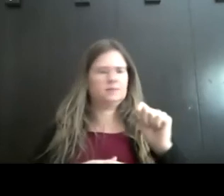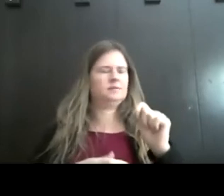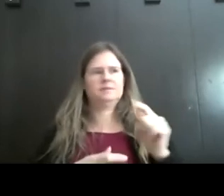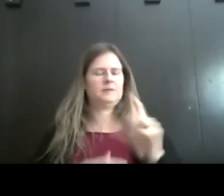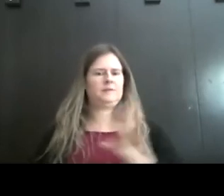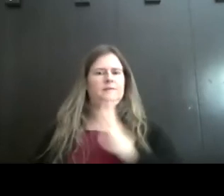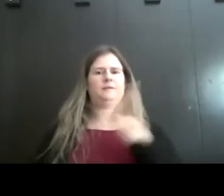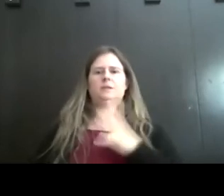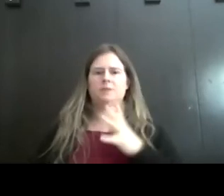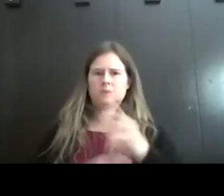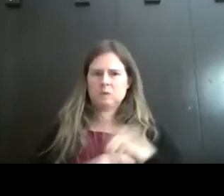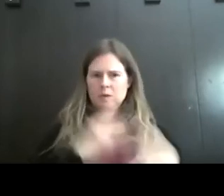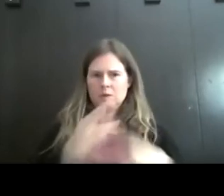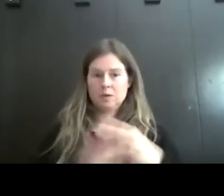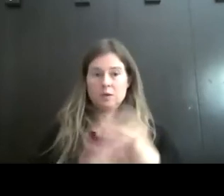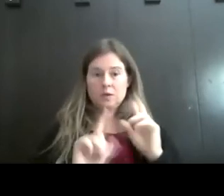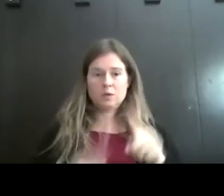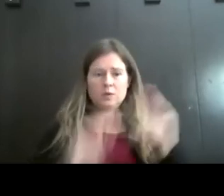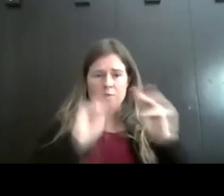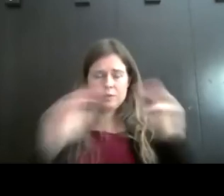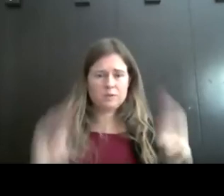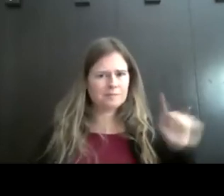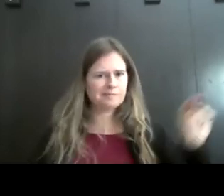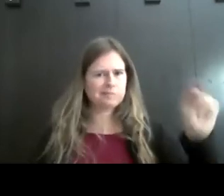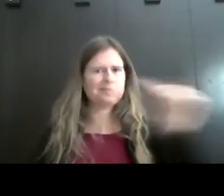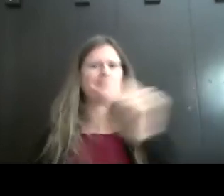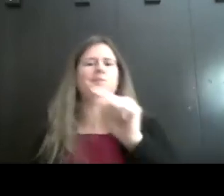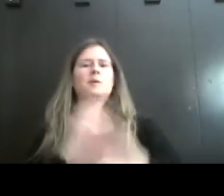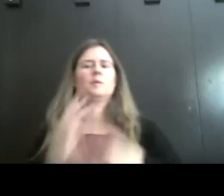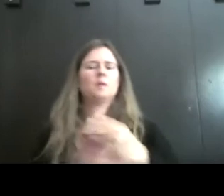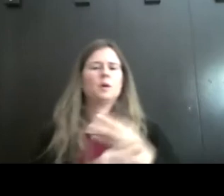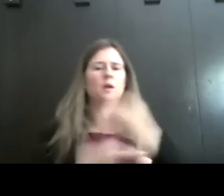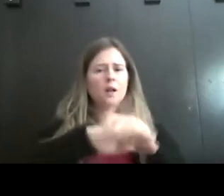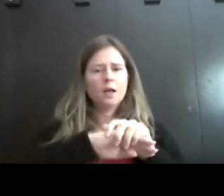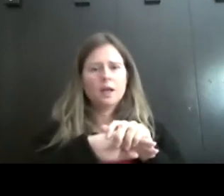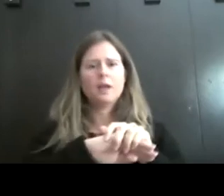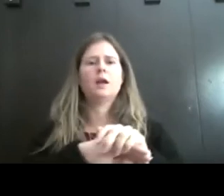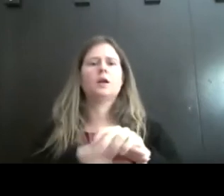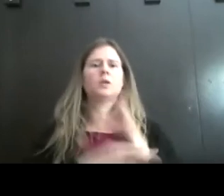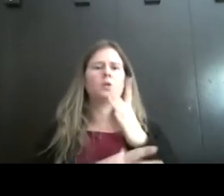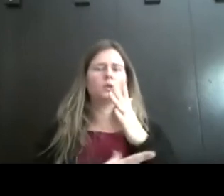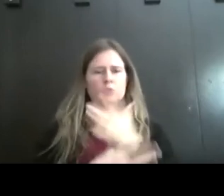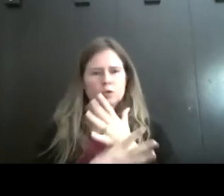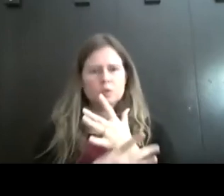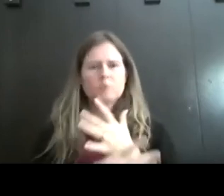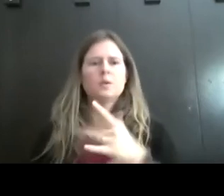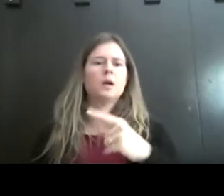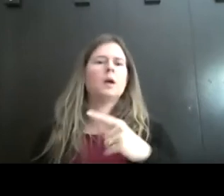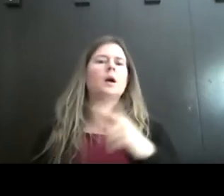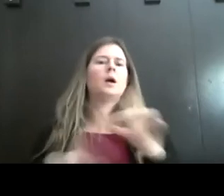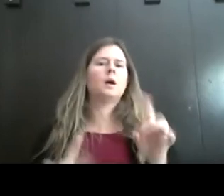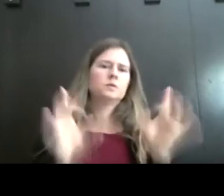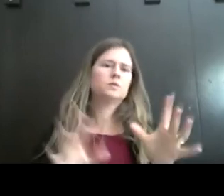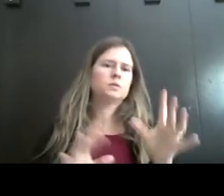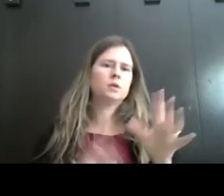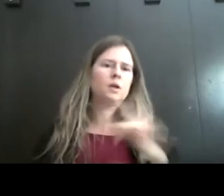And you can go to museums all around the world, England, Germany, Australia, Russia, France,